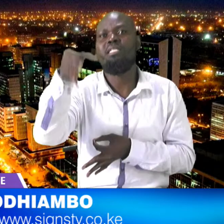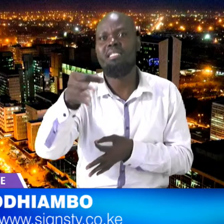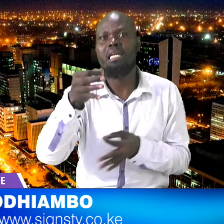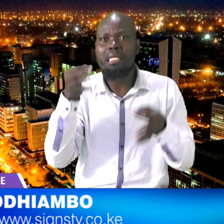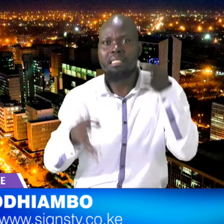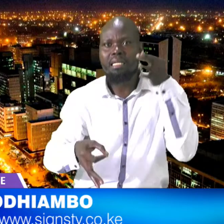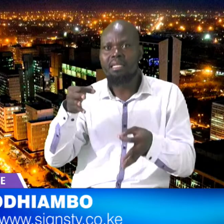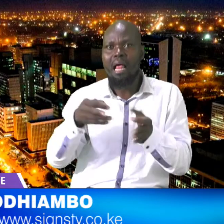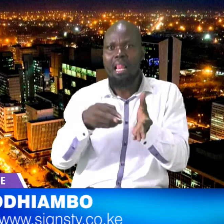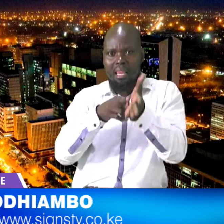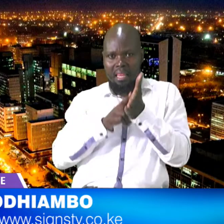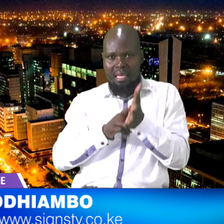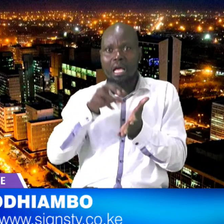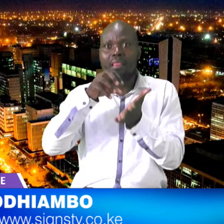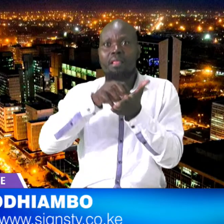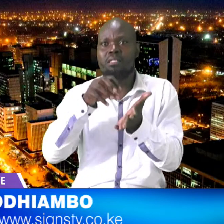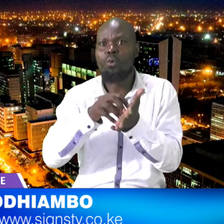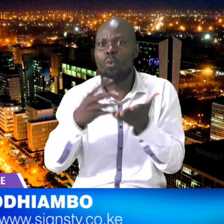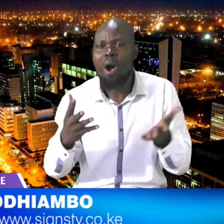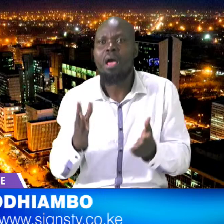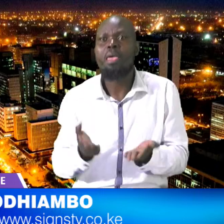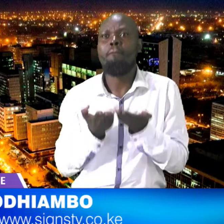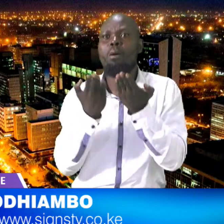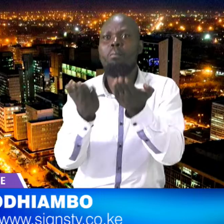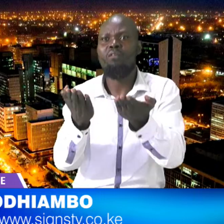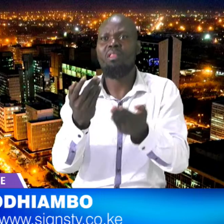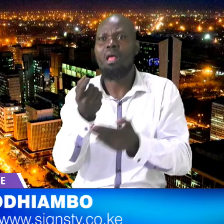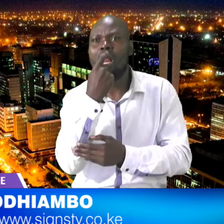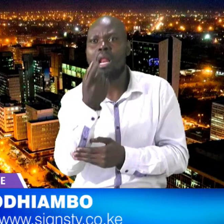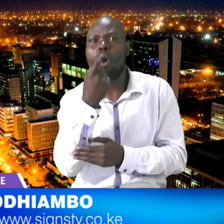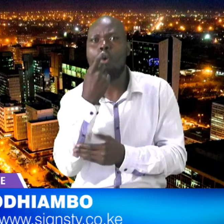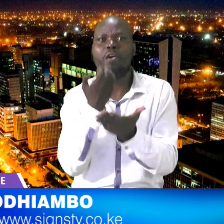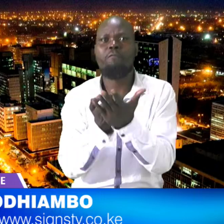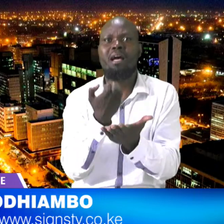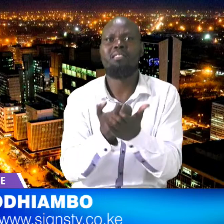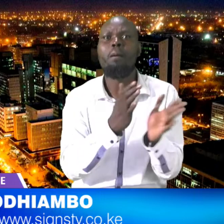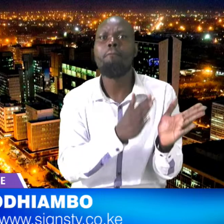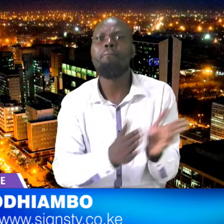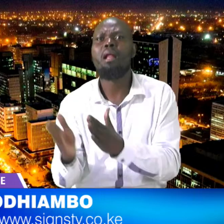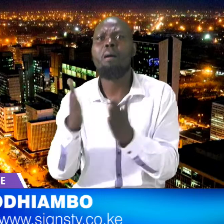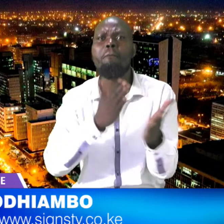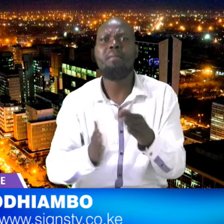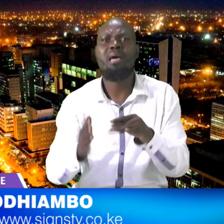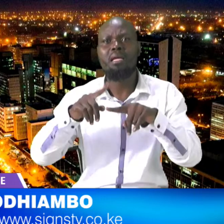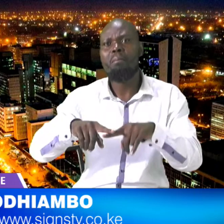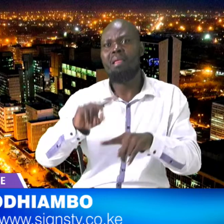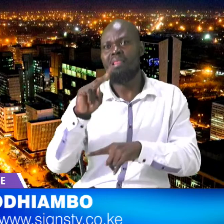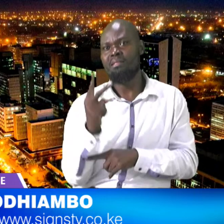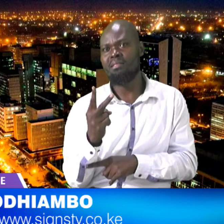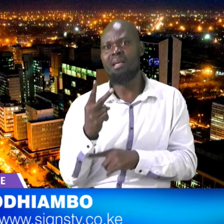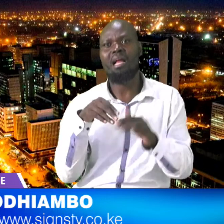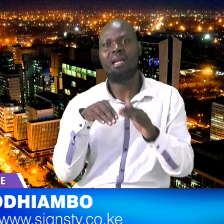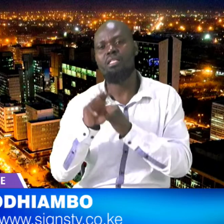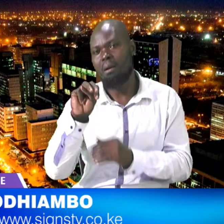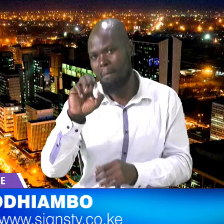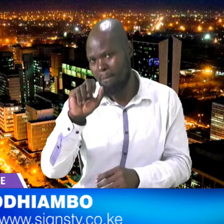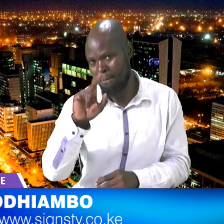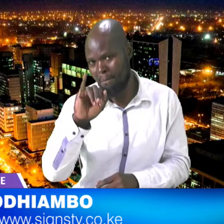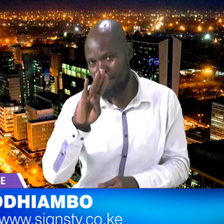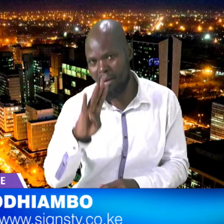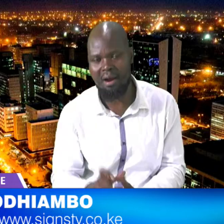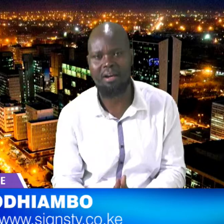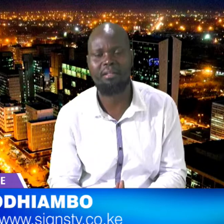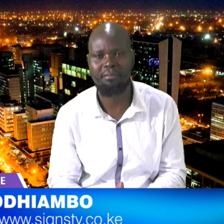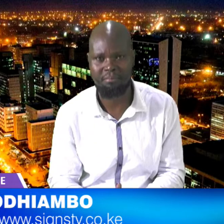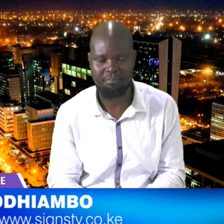Justice Nzioka, in postponing the judgment, requested the state to provide medical evidence explaining the absence of the